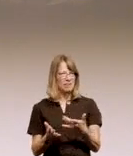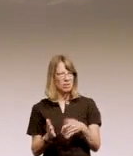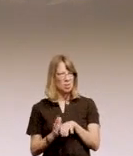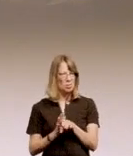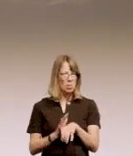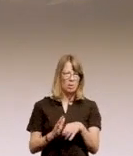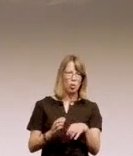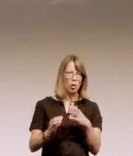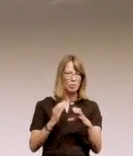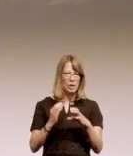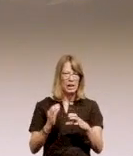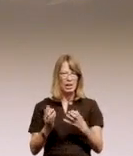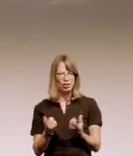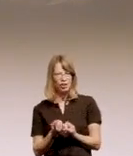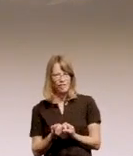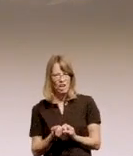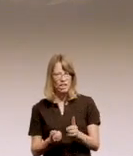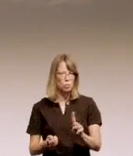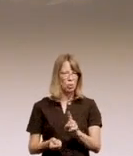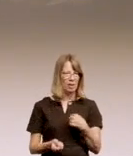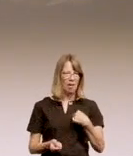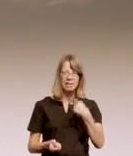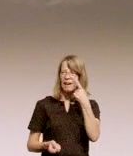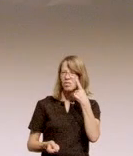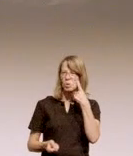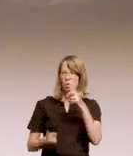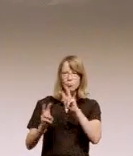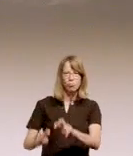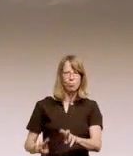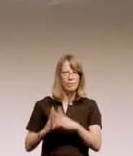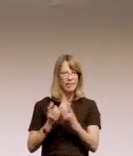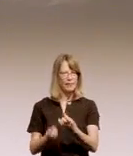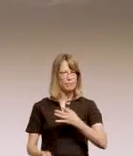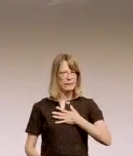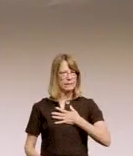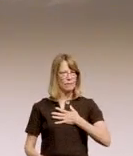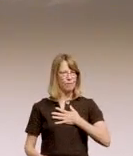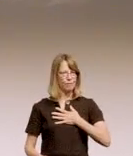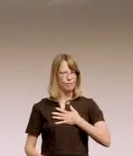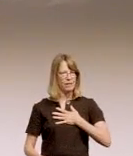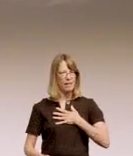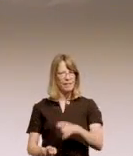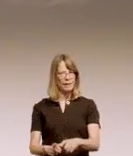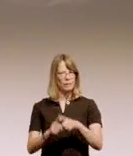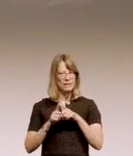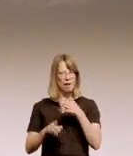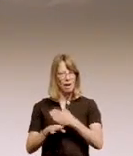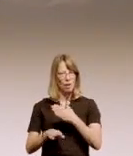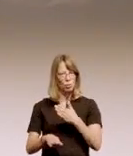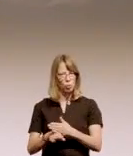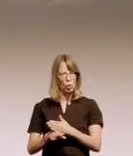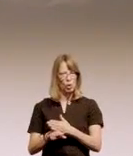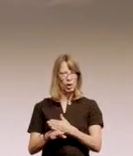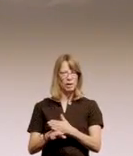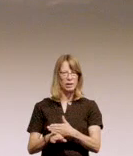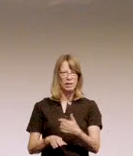communication device. It wasn't clear. I had to look at all this up myself. And that was hard work. And so that leads me to think that how